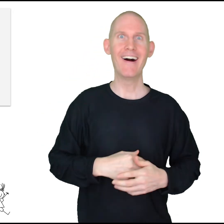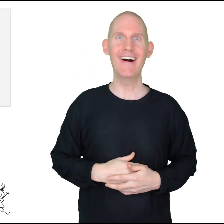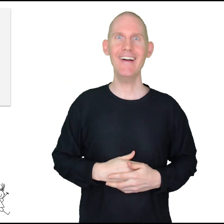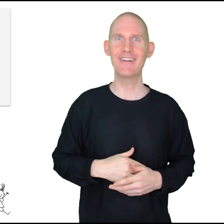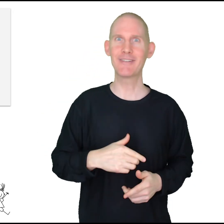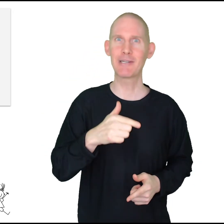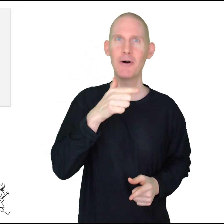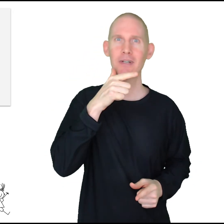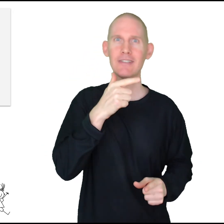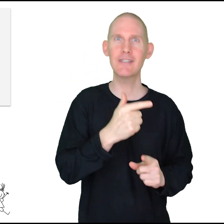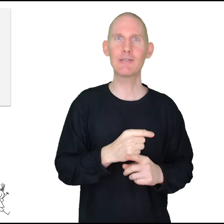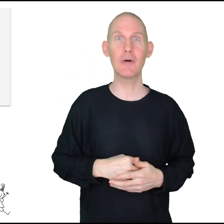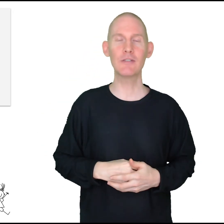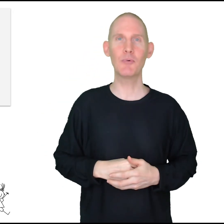I just about went to sister, but it's brother.